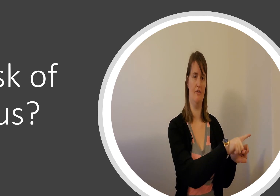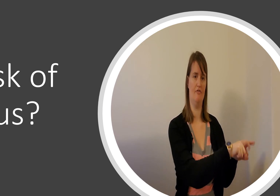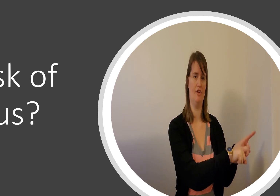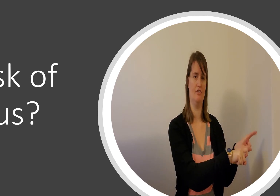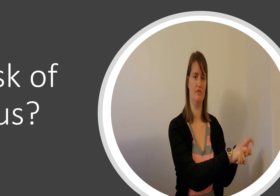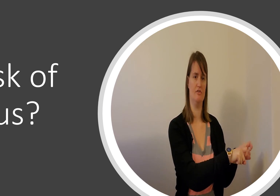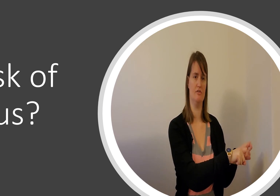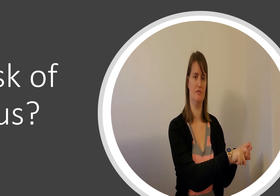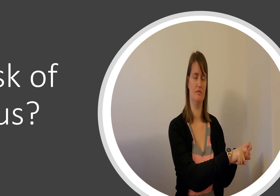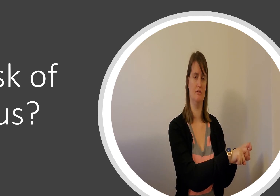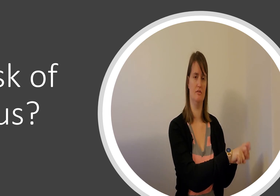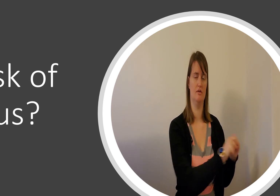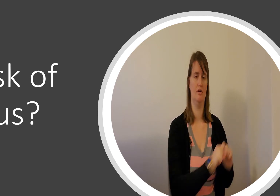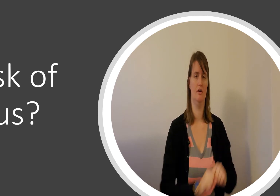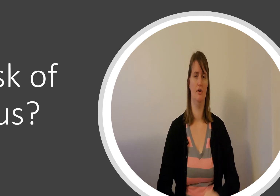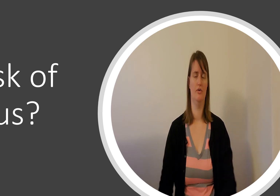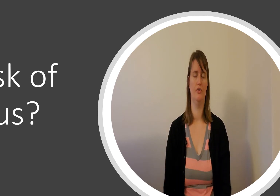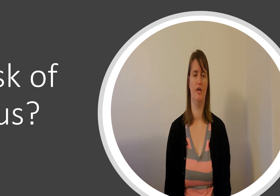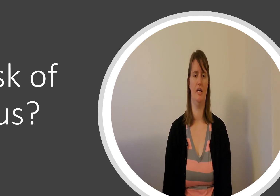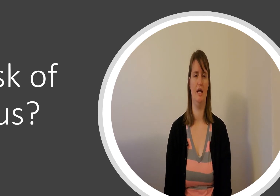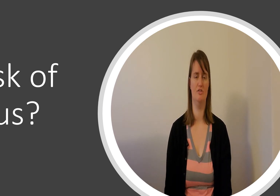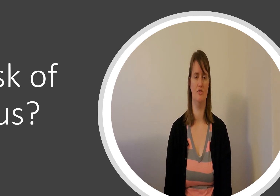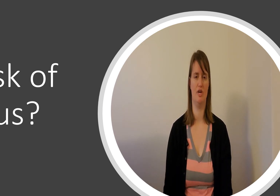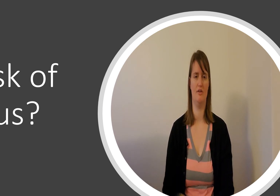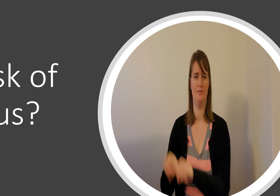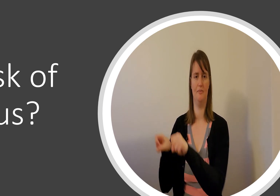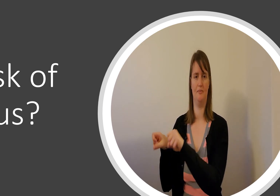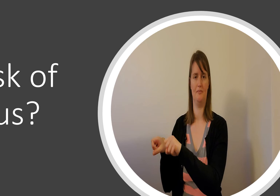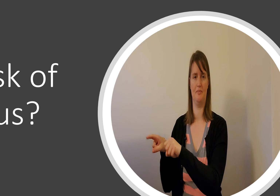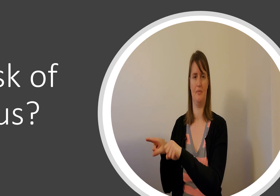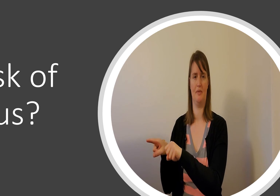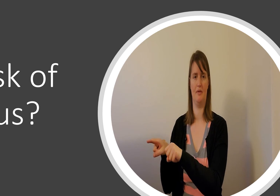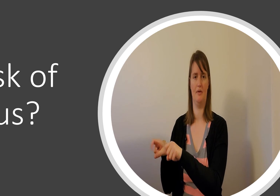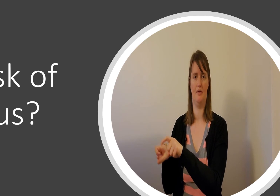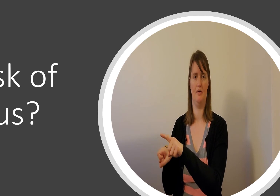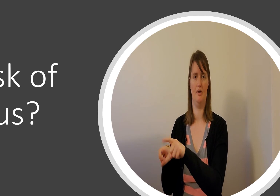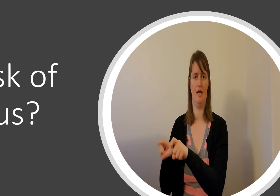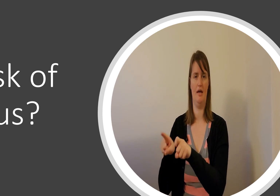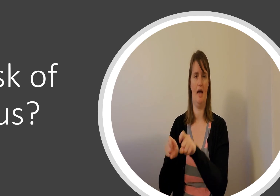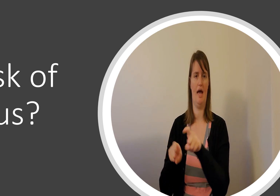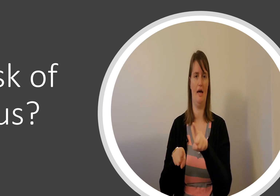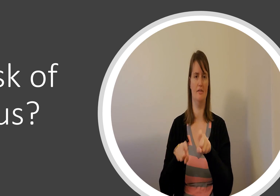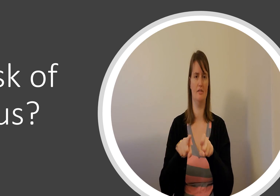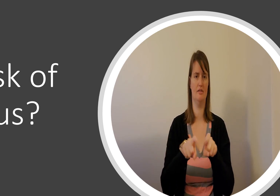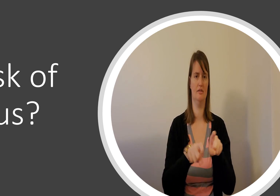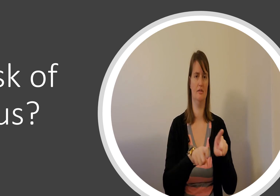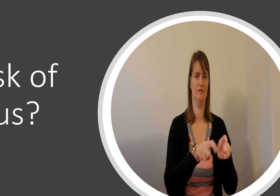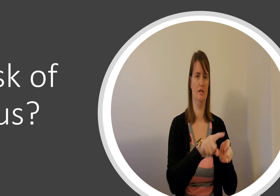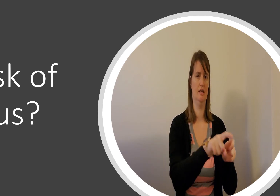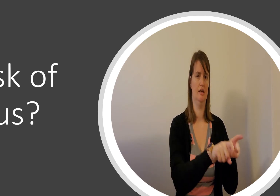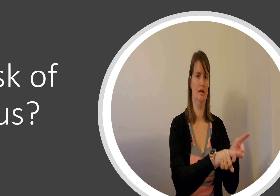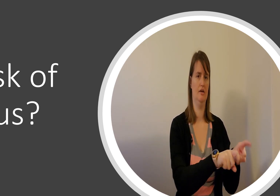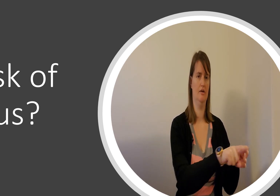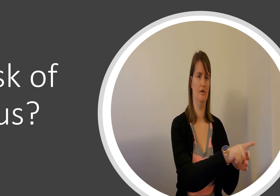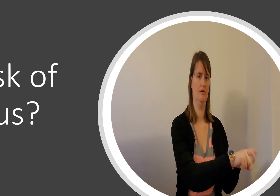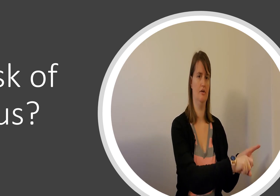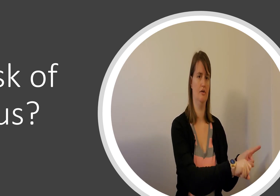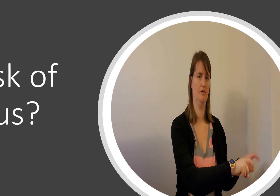the fingers crooked and straight. Okay, ask.